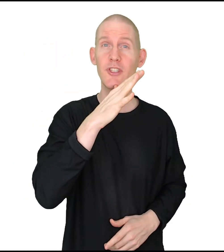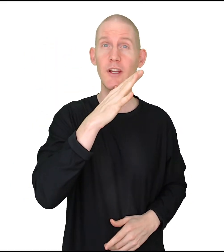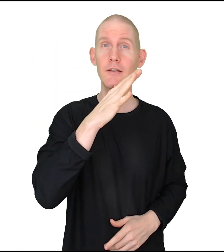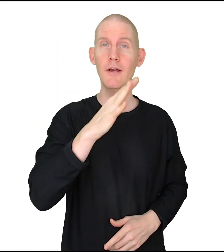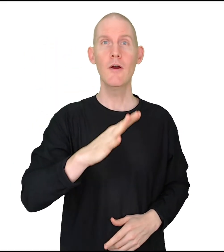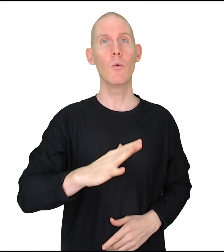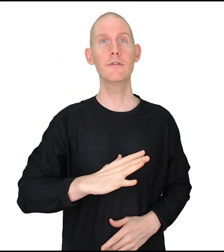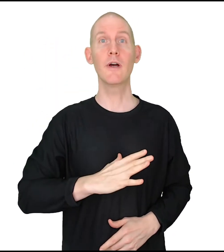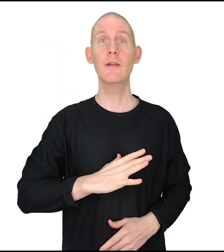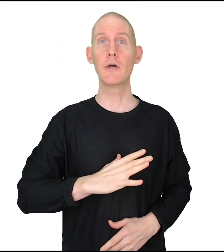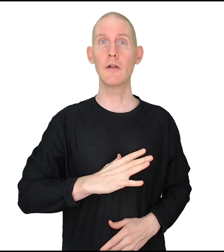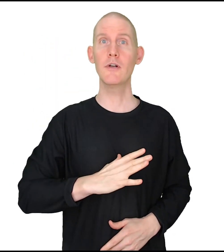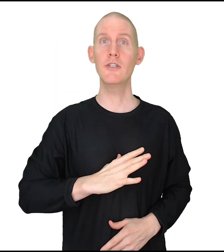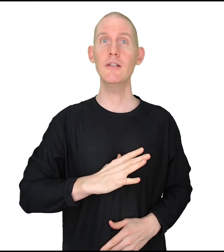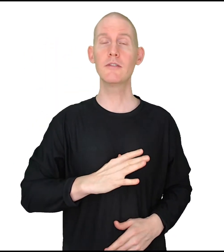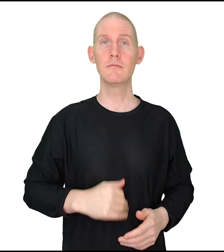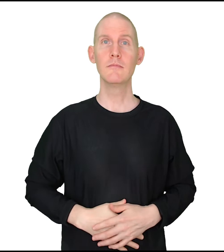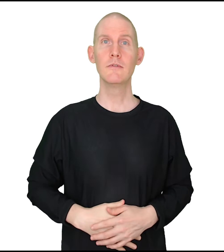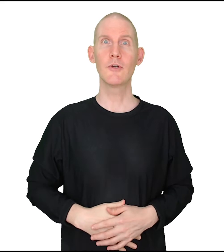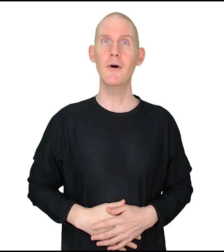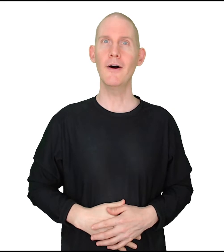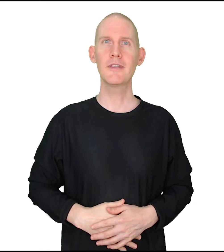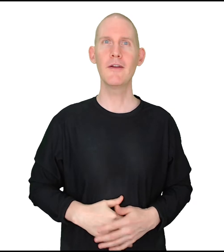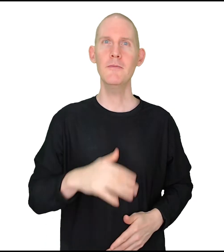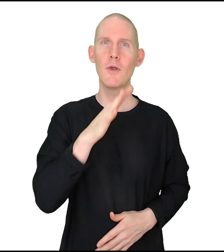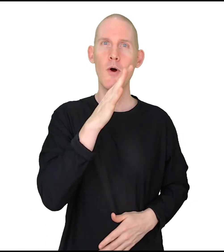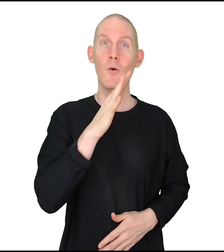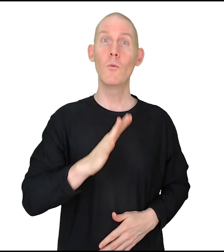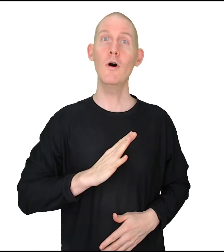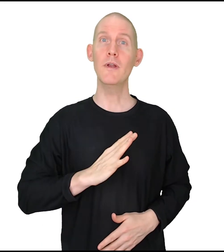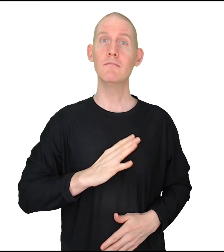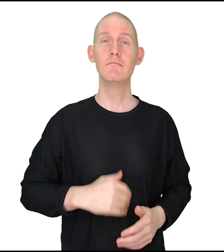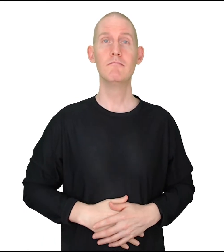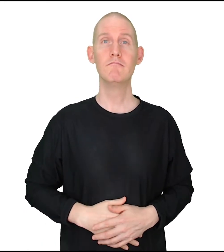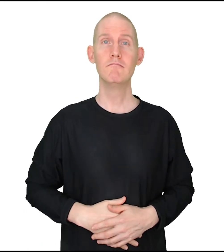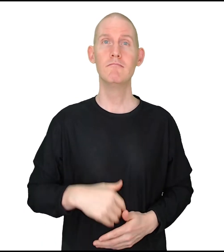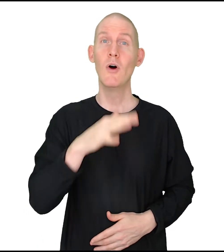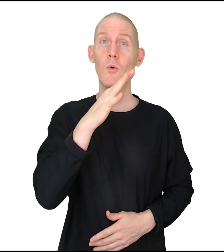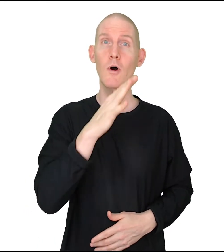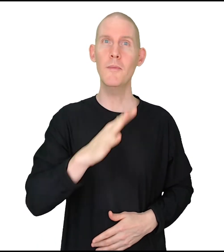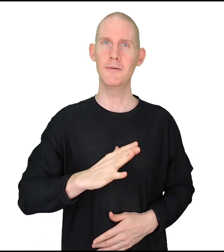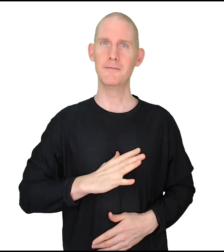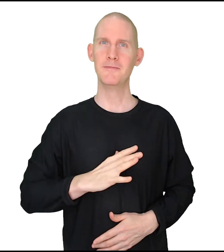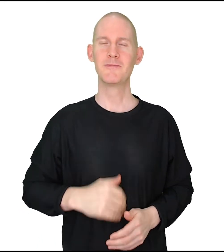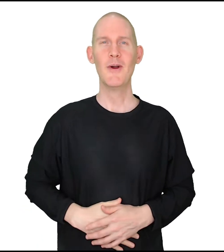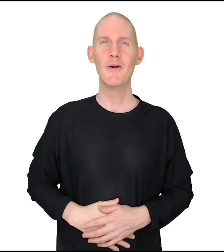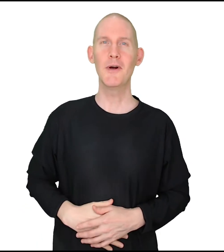chin, once on the middle of our chest. So all together, woman. Woman. From the